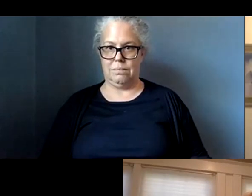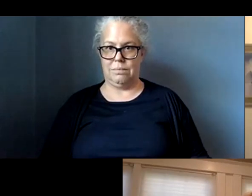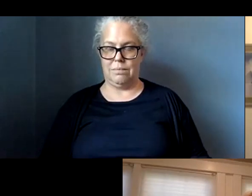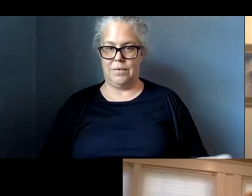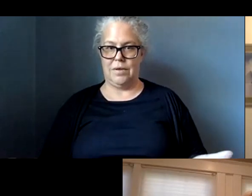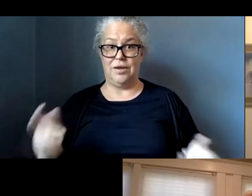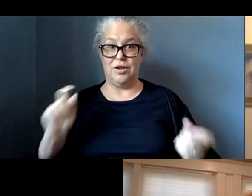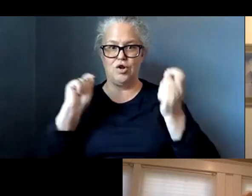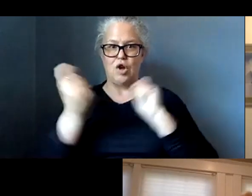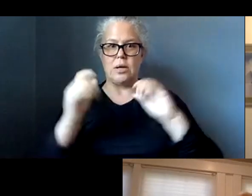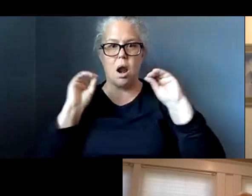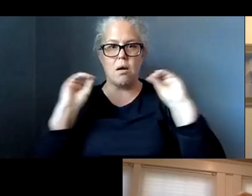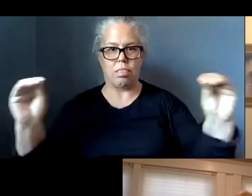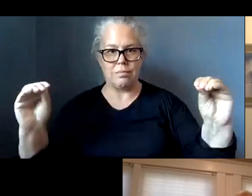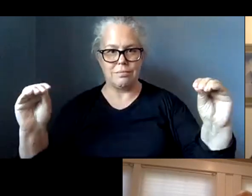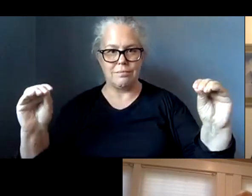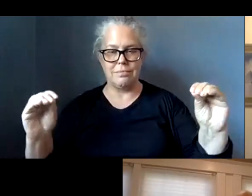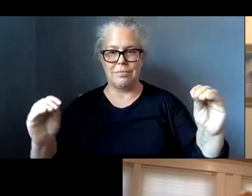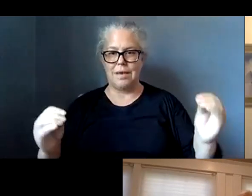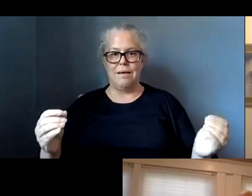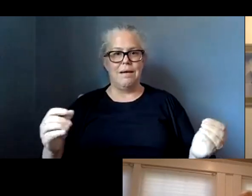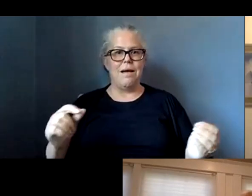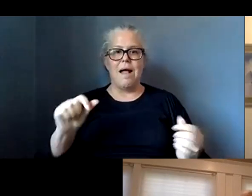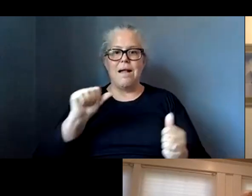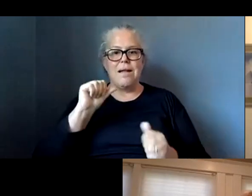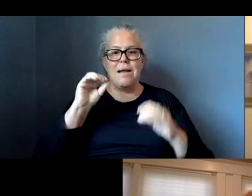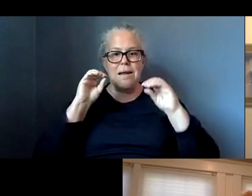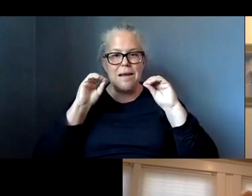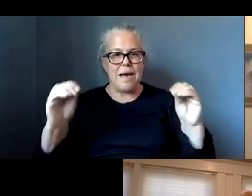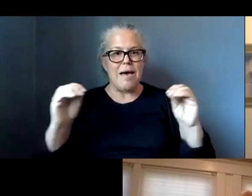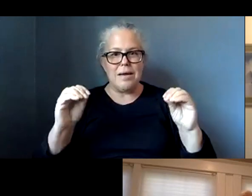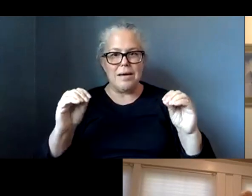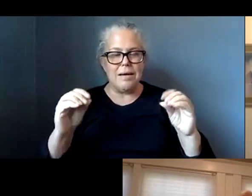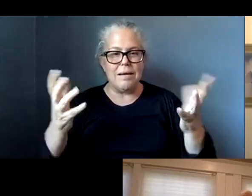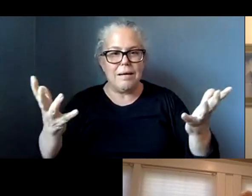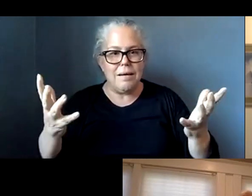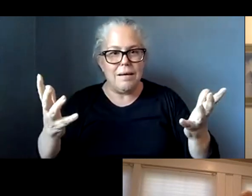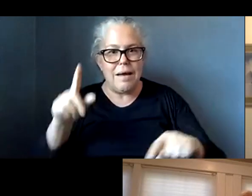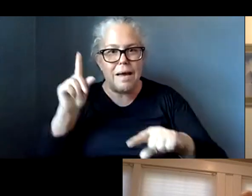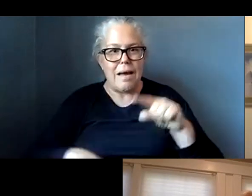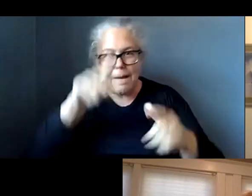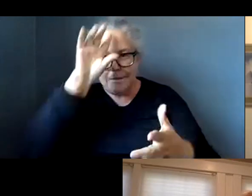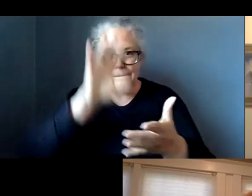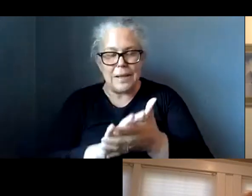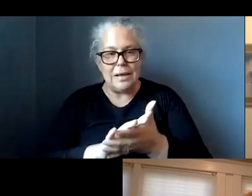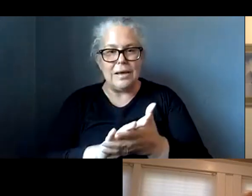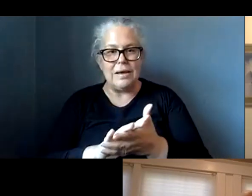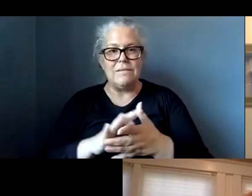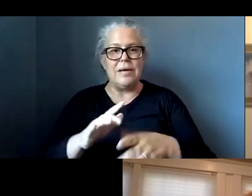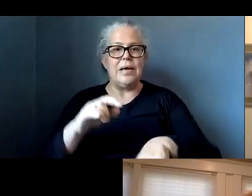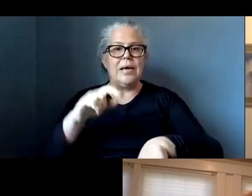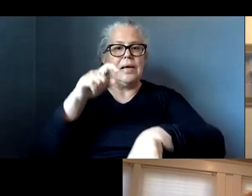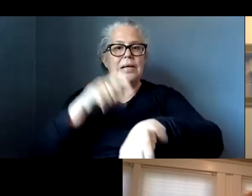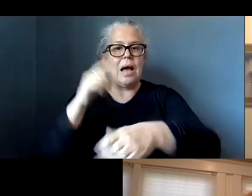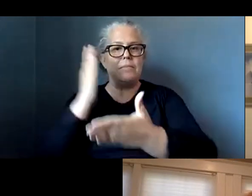Nothing has changed. What in the world? It's not a single, it's unfeasible, right? Time has not touched him. Whereas